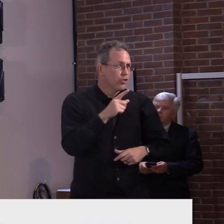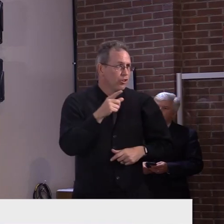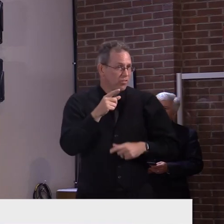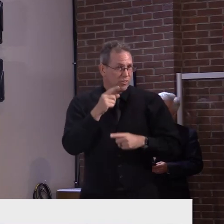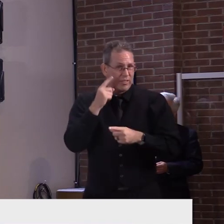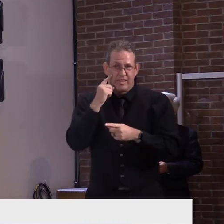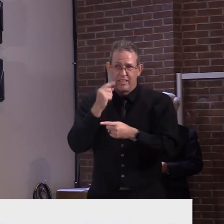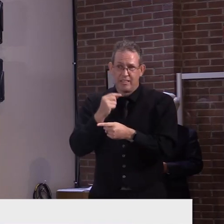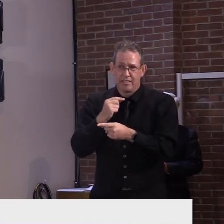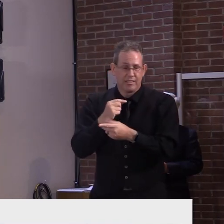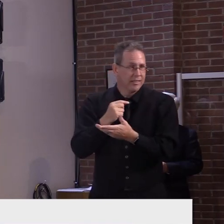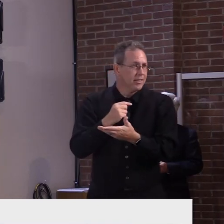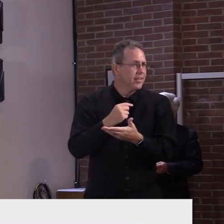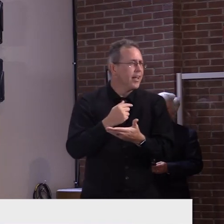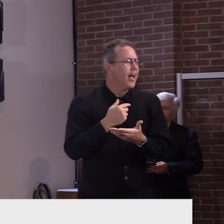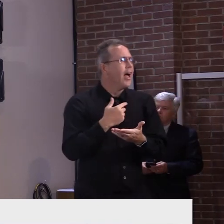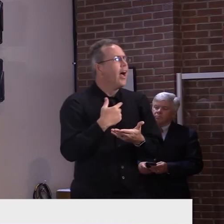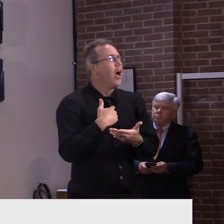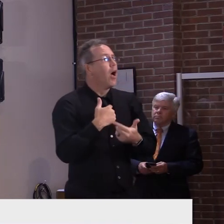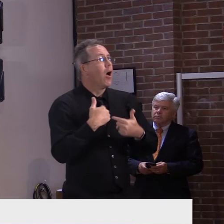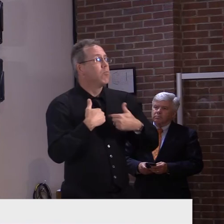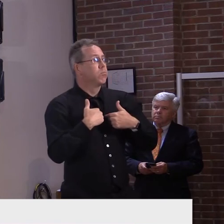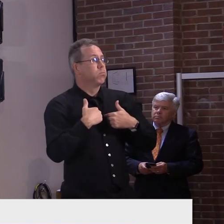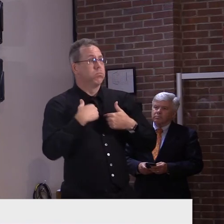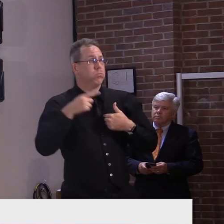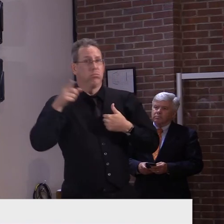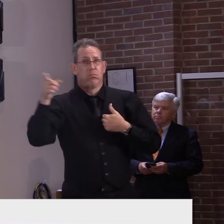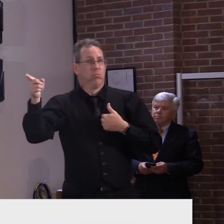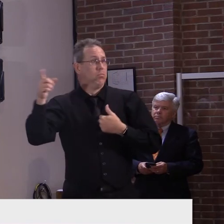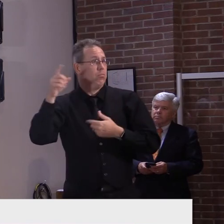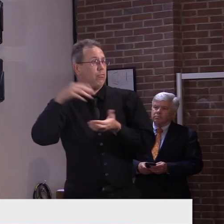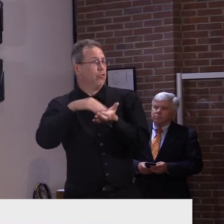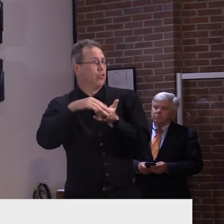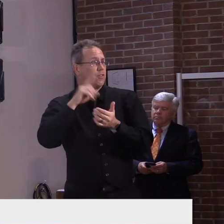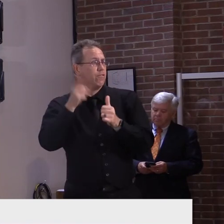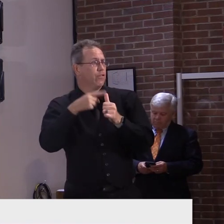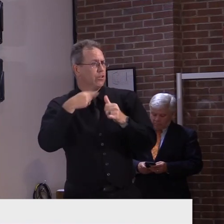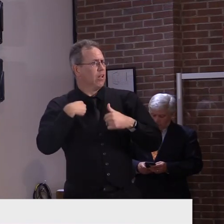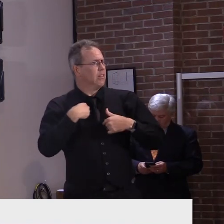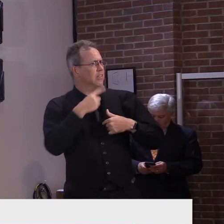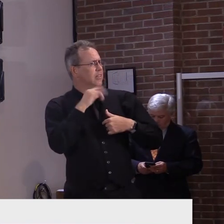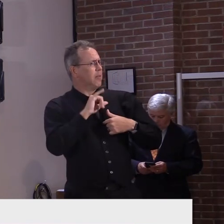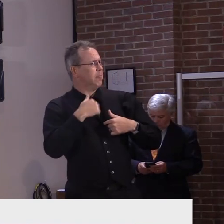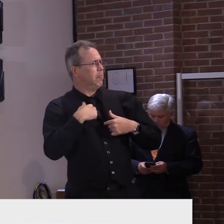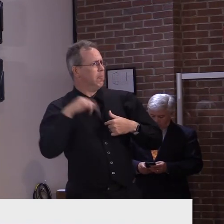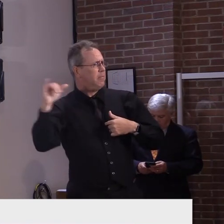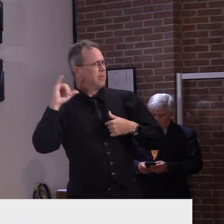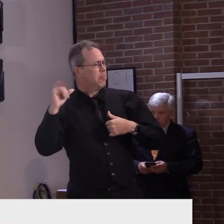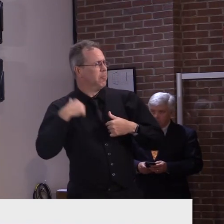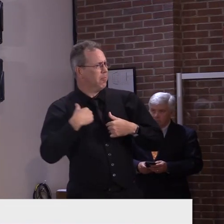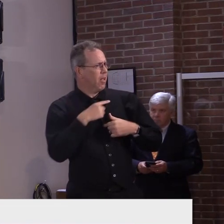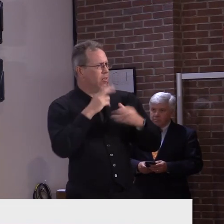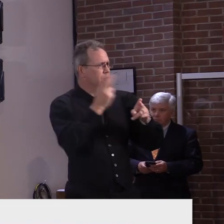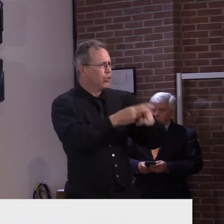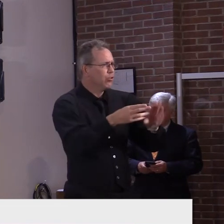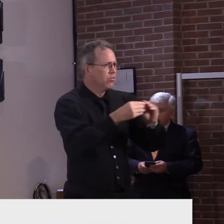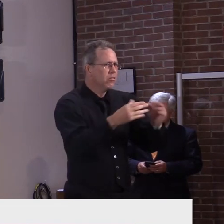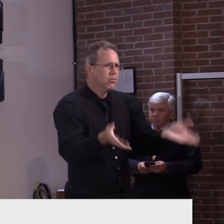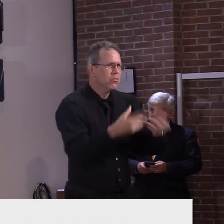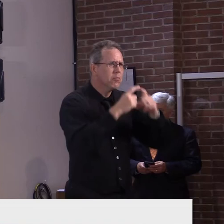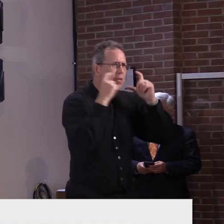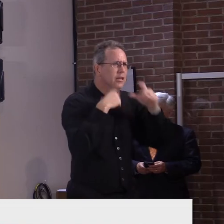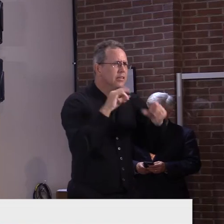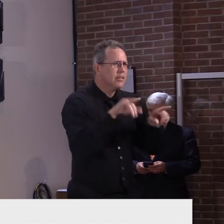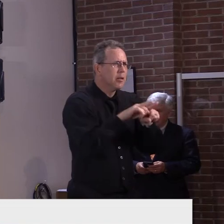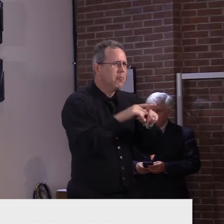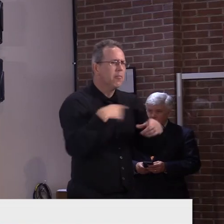at this podium probably 2 weeks ago. And we talked about masking. And I said, you have to assess your situation.